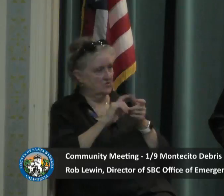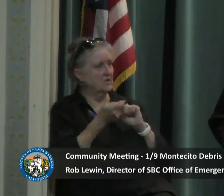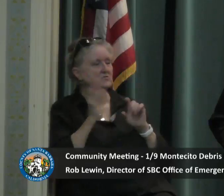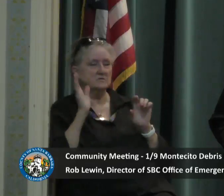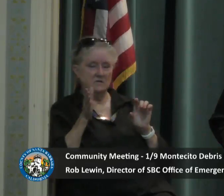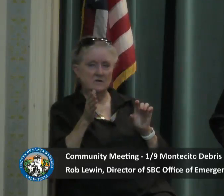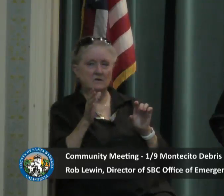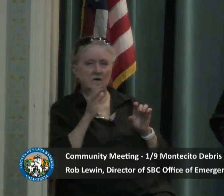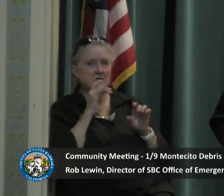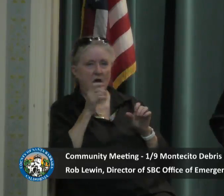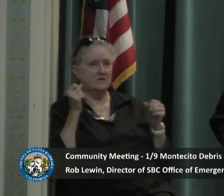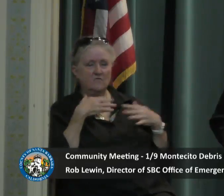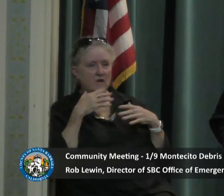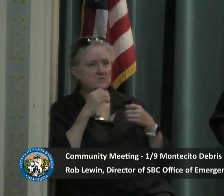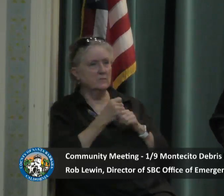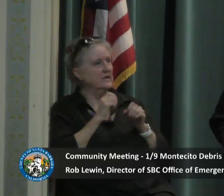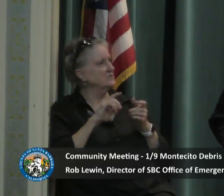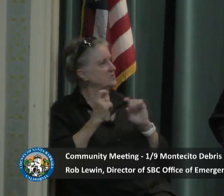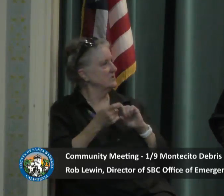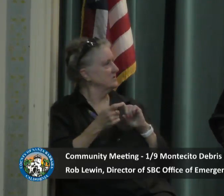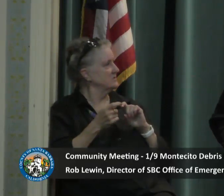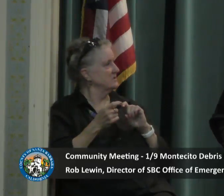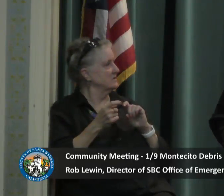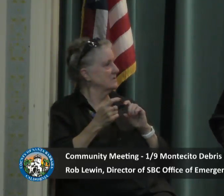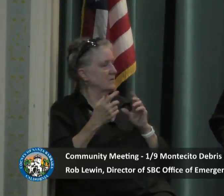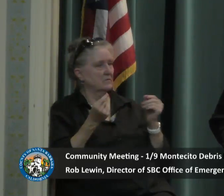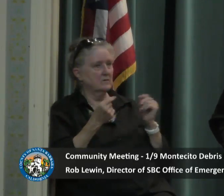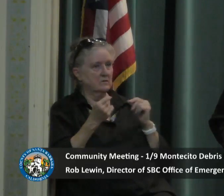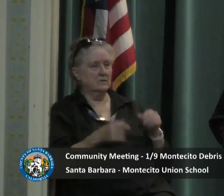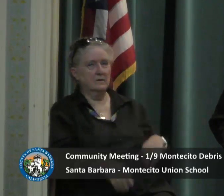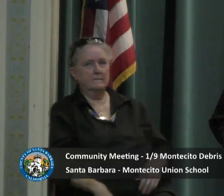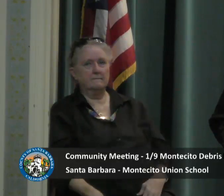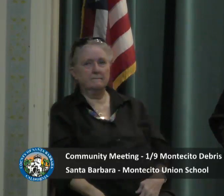changes. We are not afraid to make changes in what we're doing.